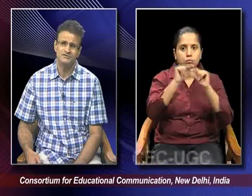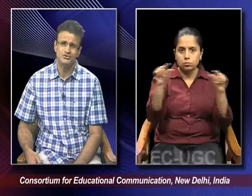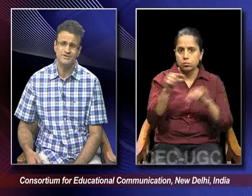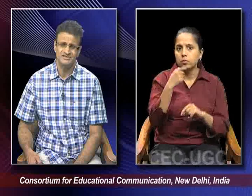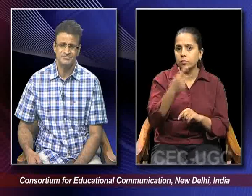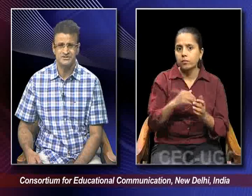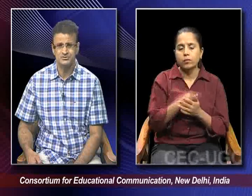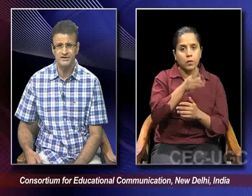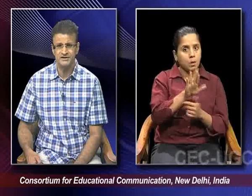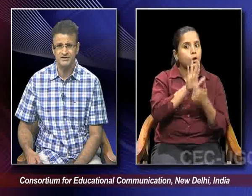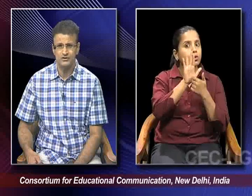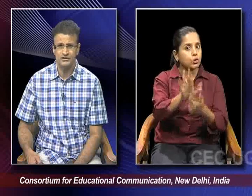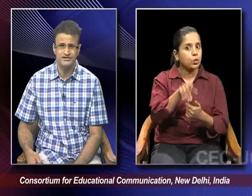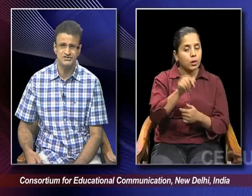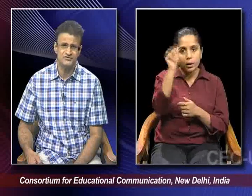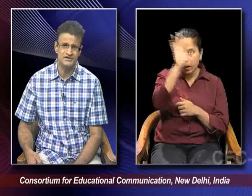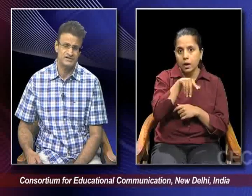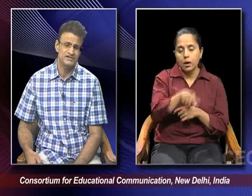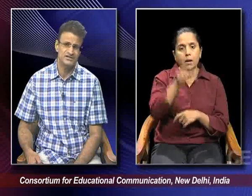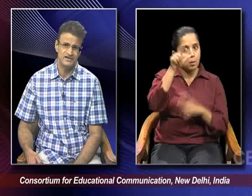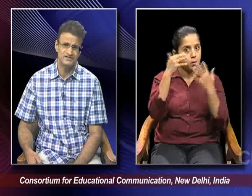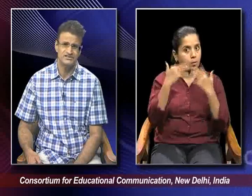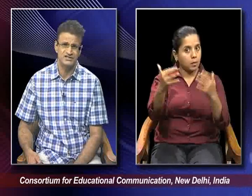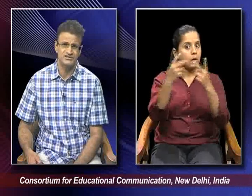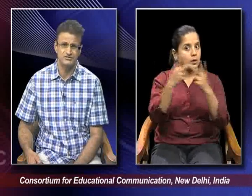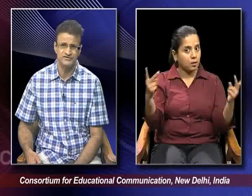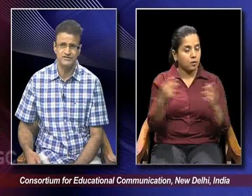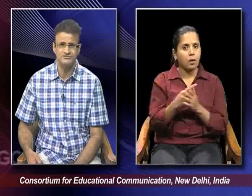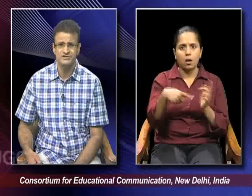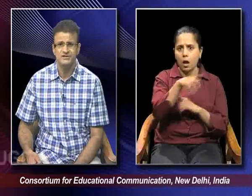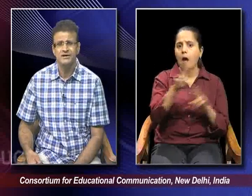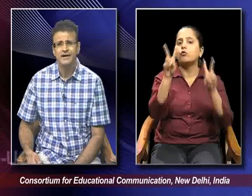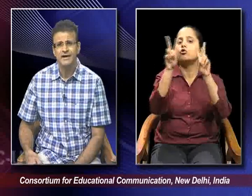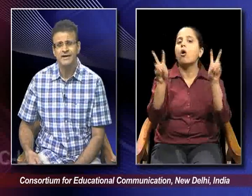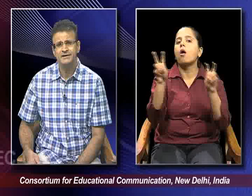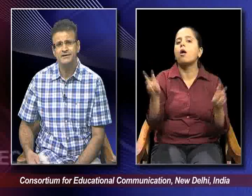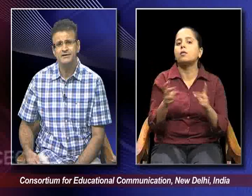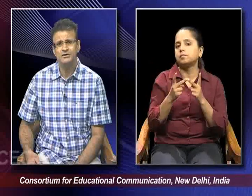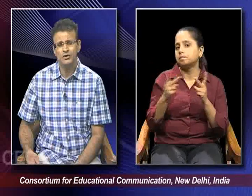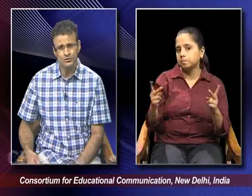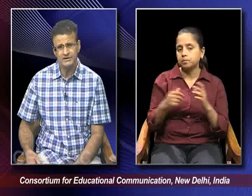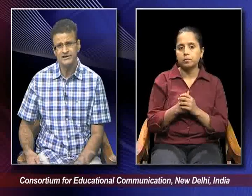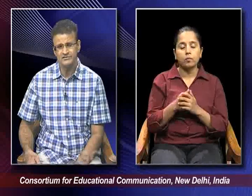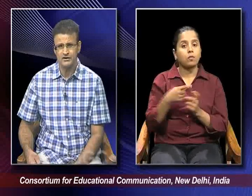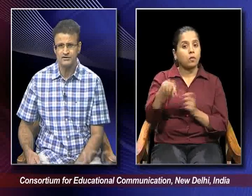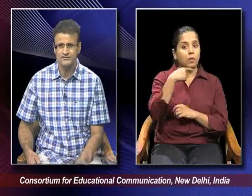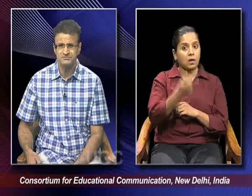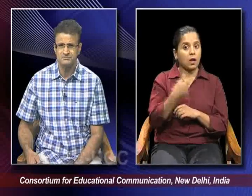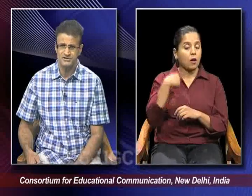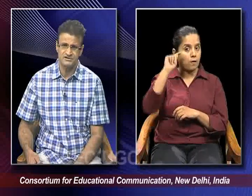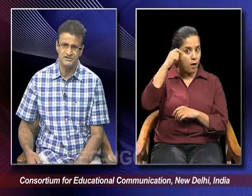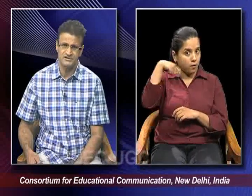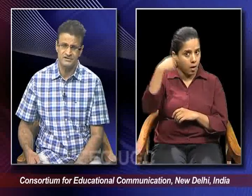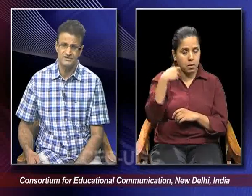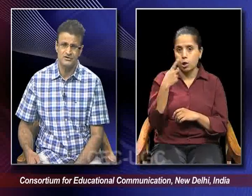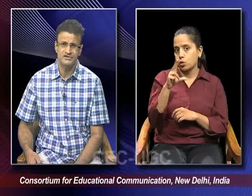they were to be exhibited to the Indian audience where they had these kinds of themes. and not only the foreign films, but